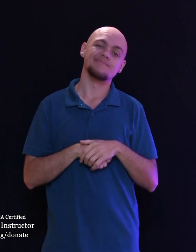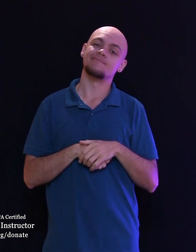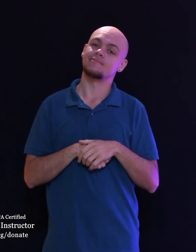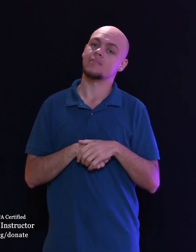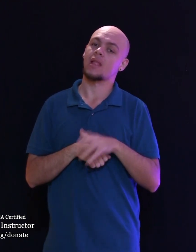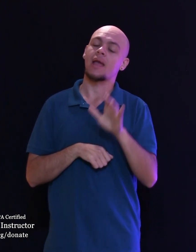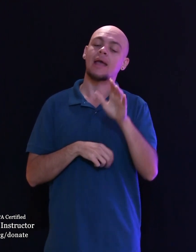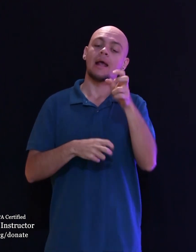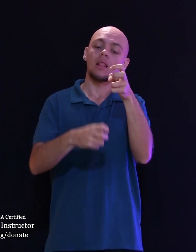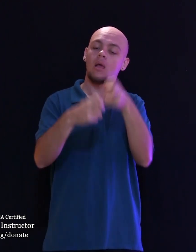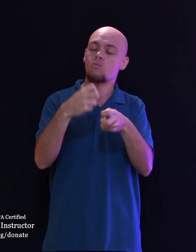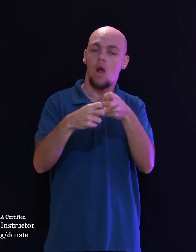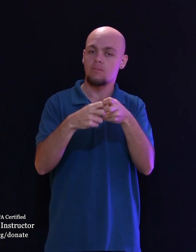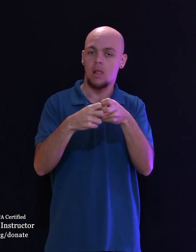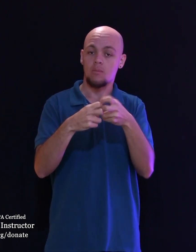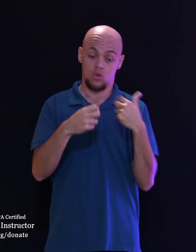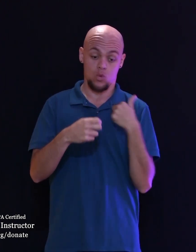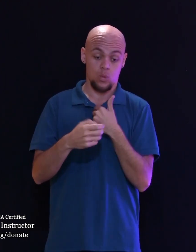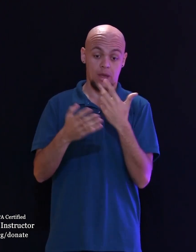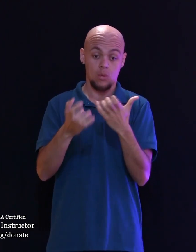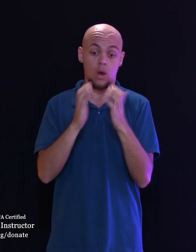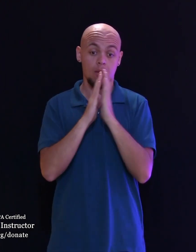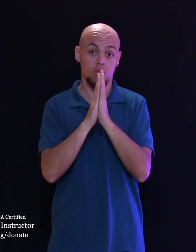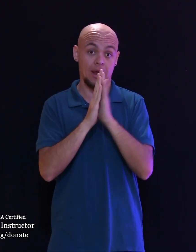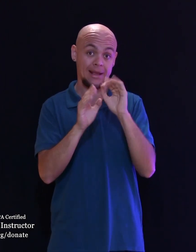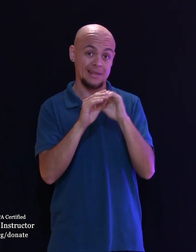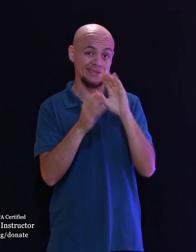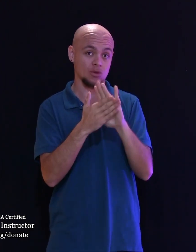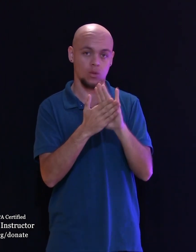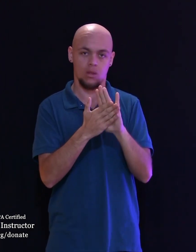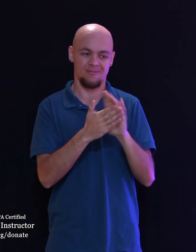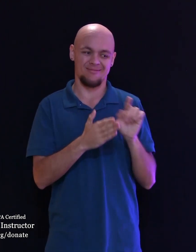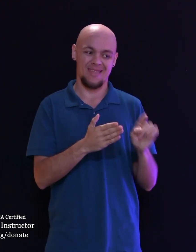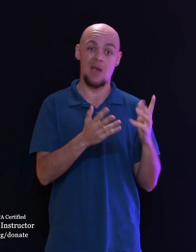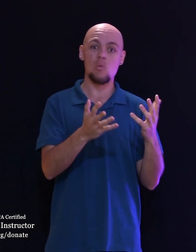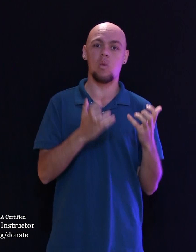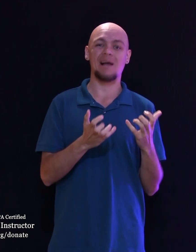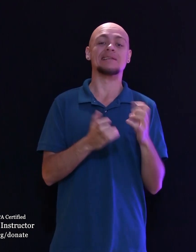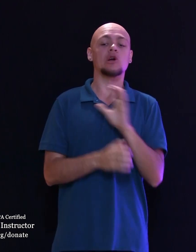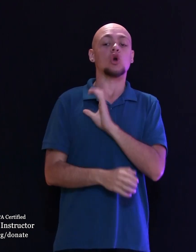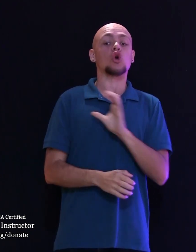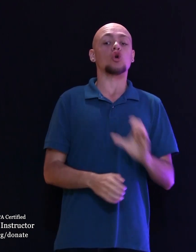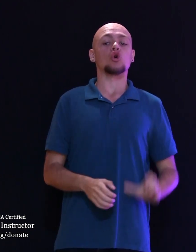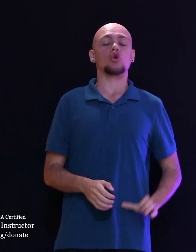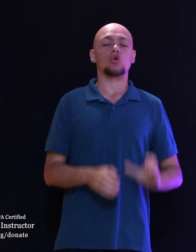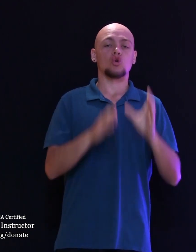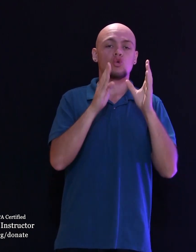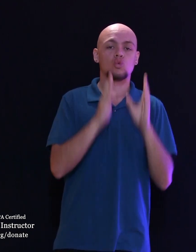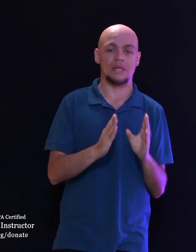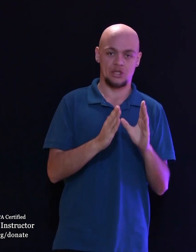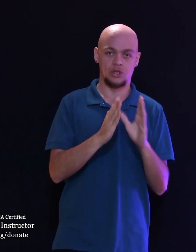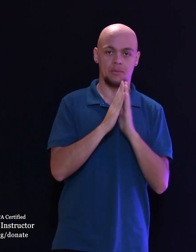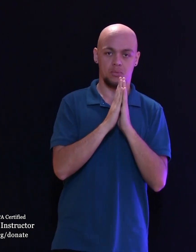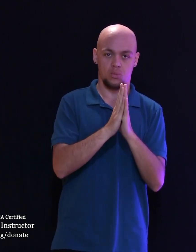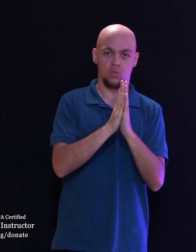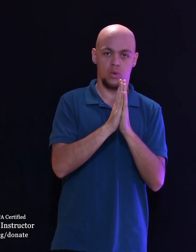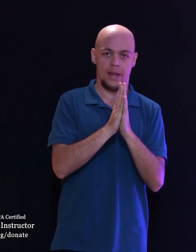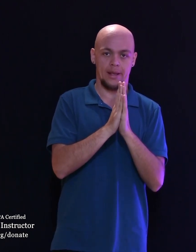See, the issue isn't we want prayer in school, it's we want Christian prayer in school. We want